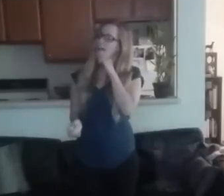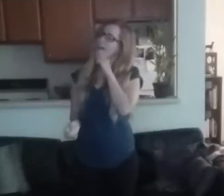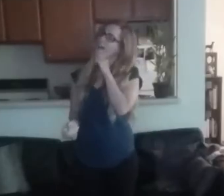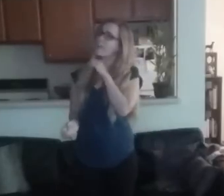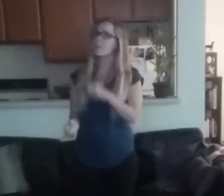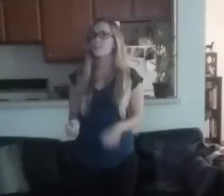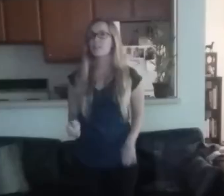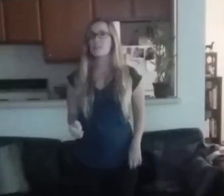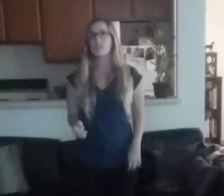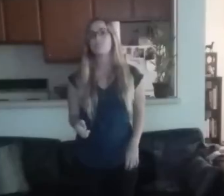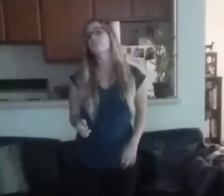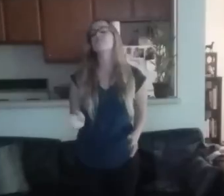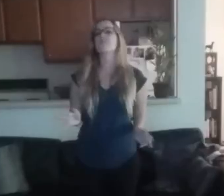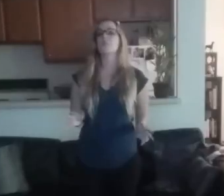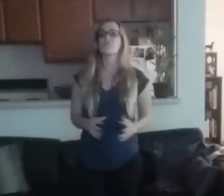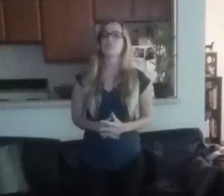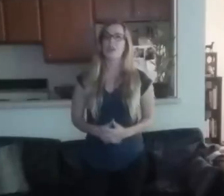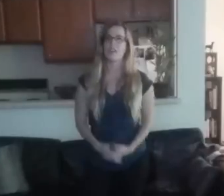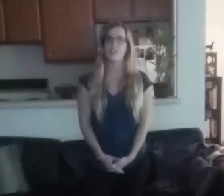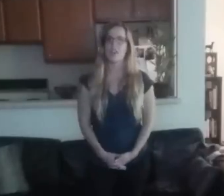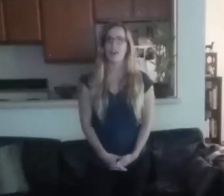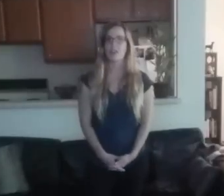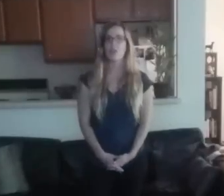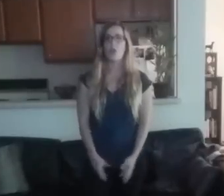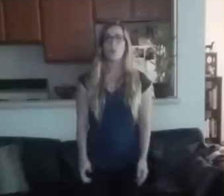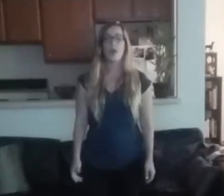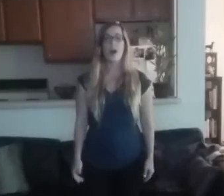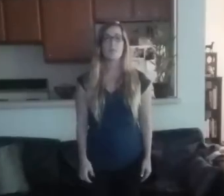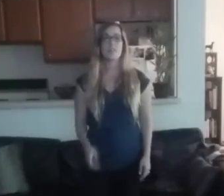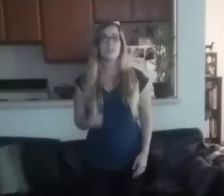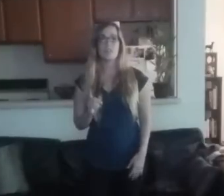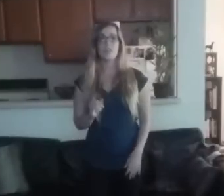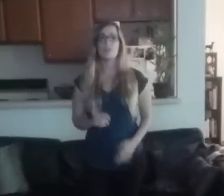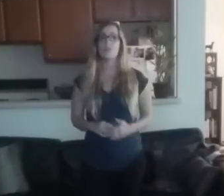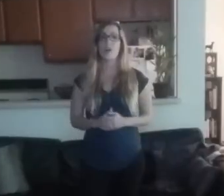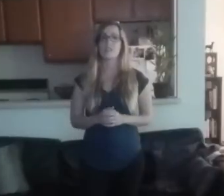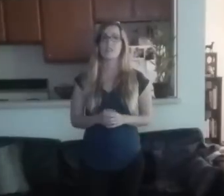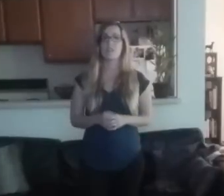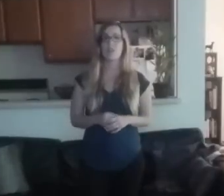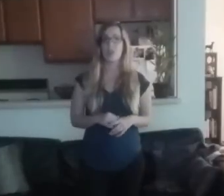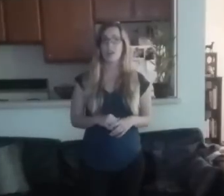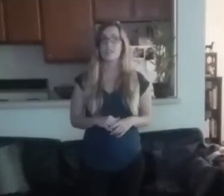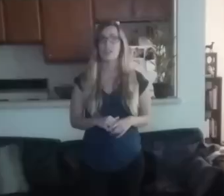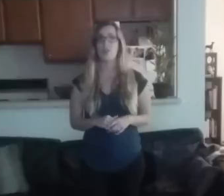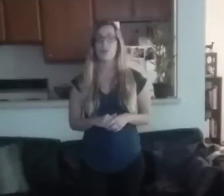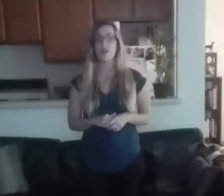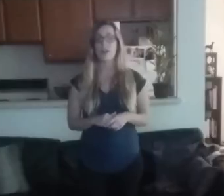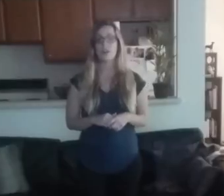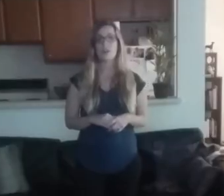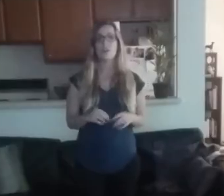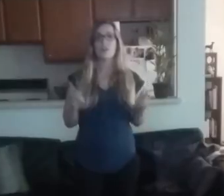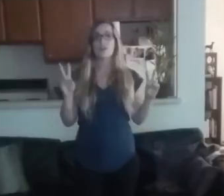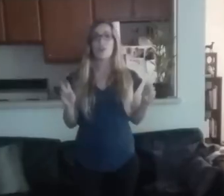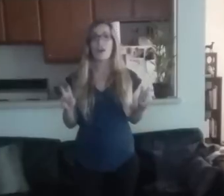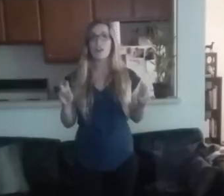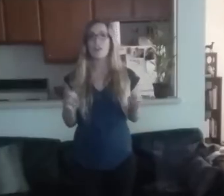Crack? Someone just cracked their neck. Or perhaps it is you who constantly cracks their own neck. Cracking your